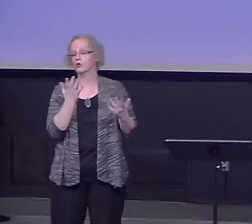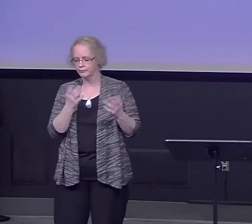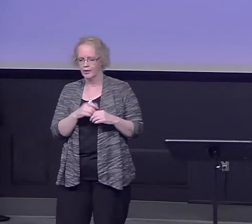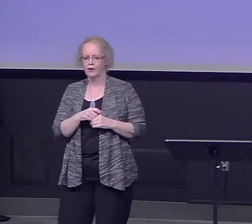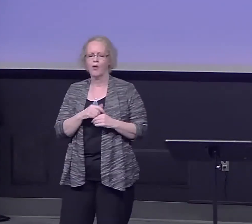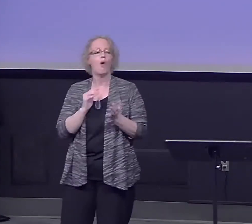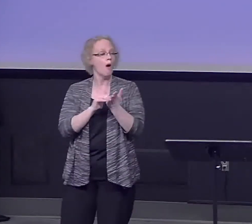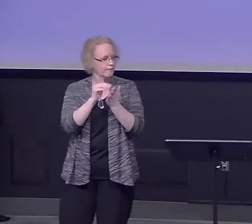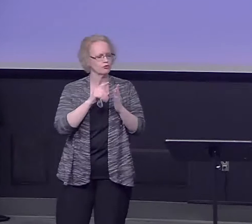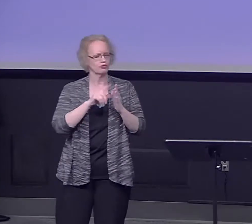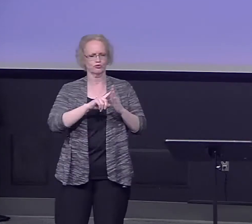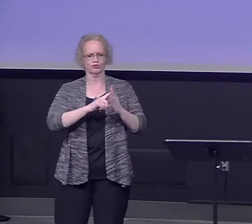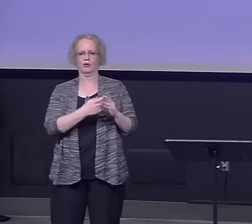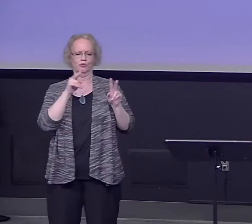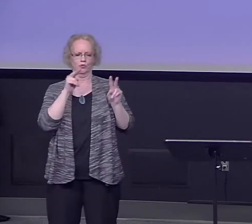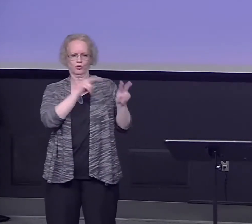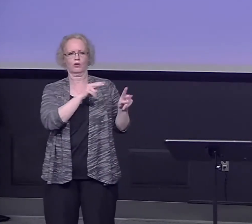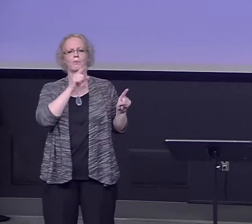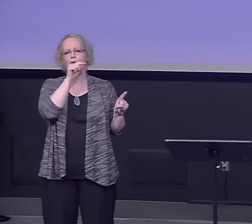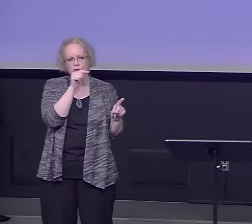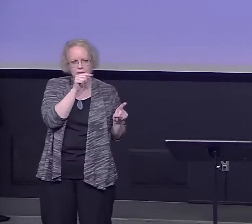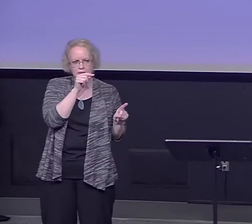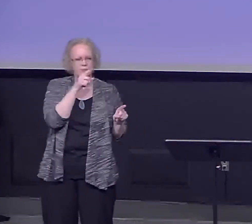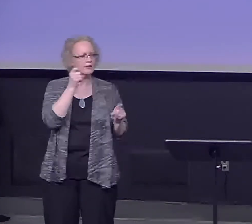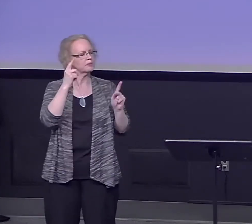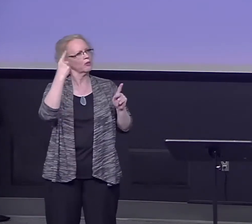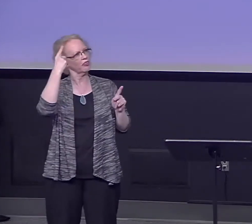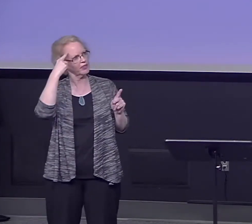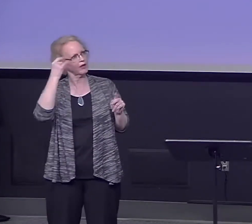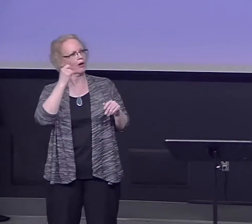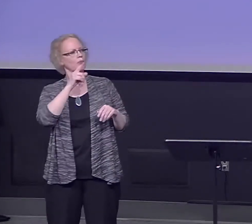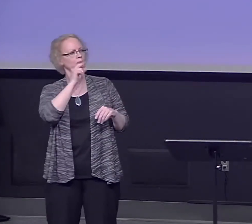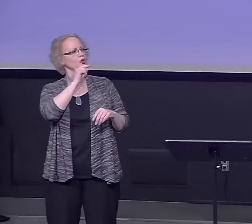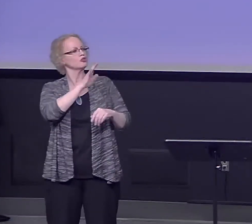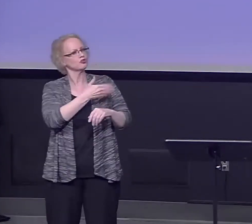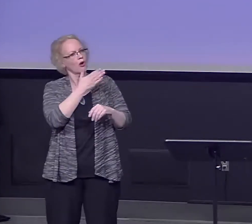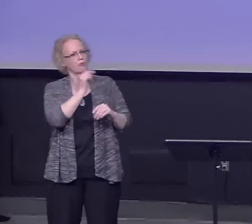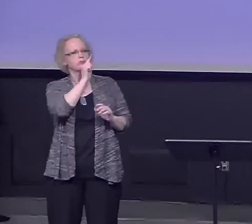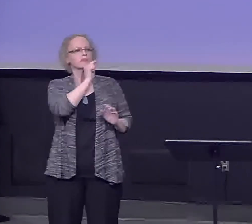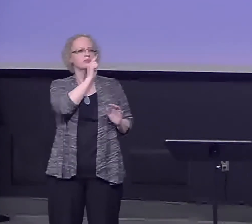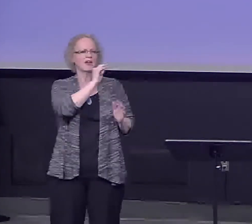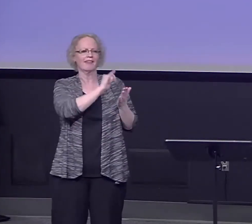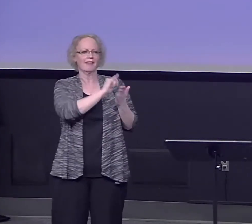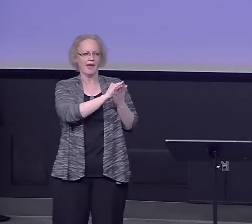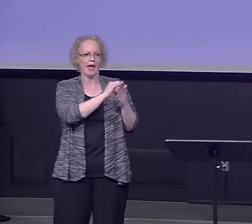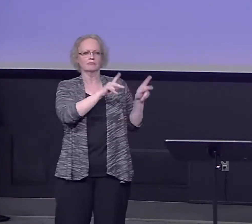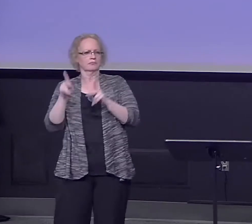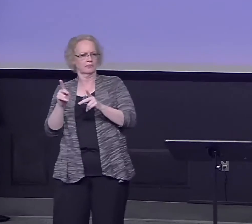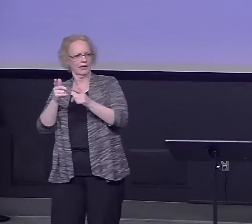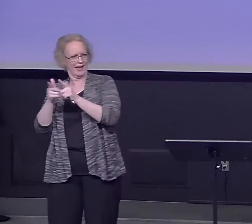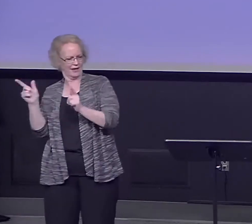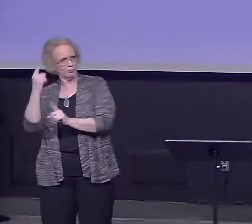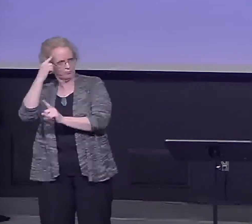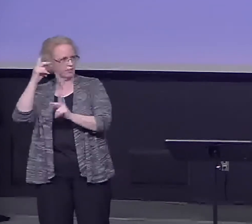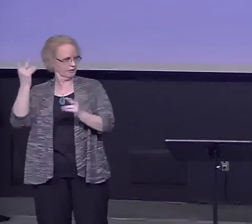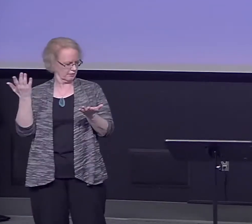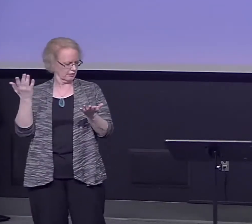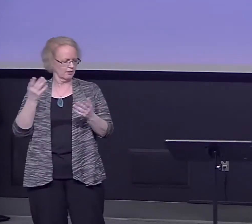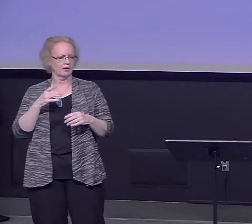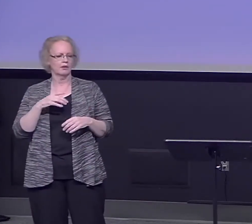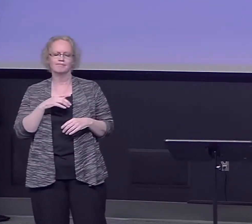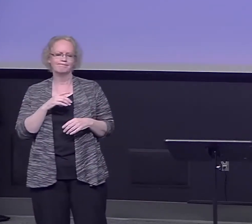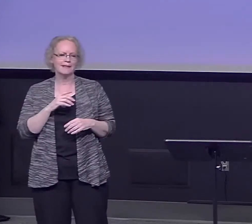for, bird song is another good animal model of language, maybe. But in evolutionary terms, the